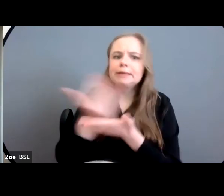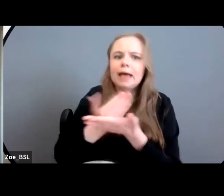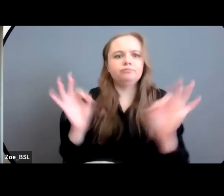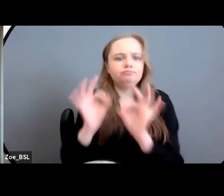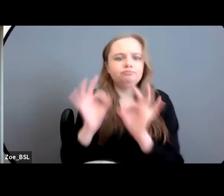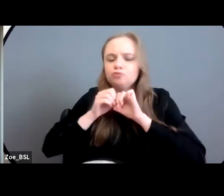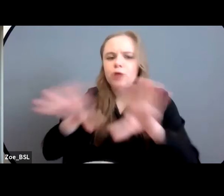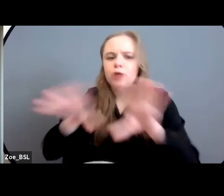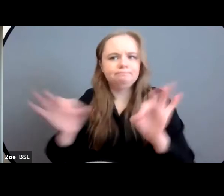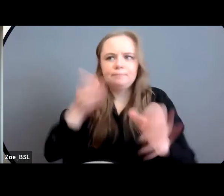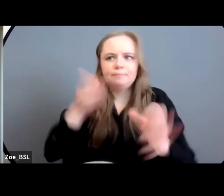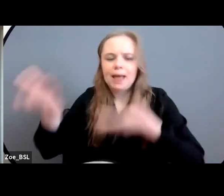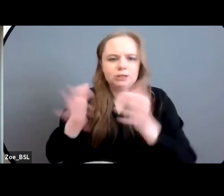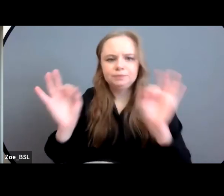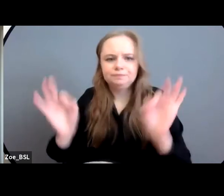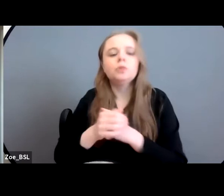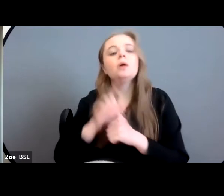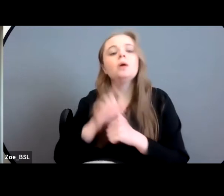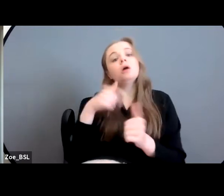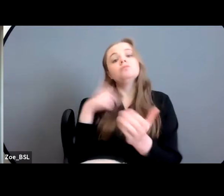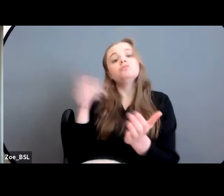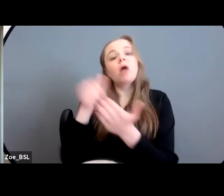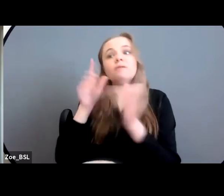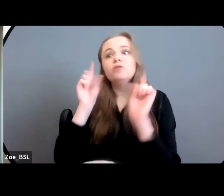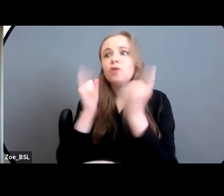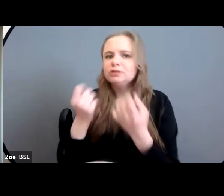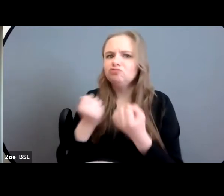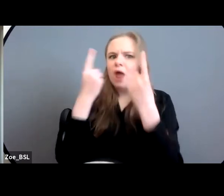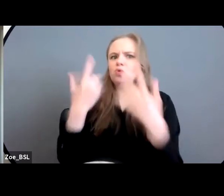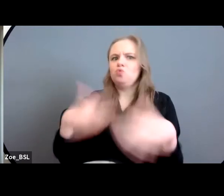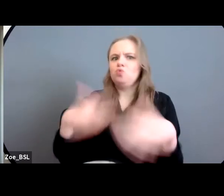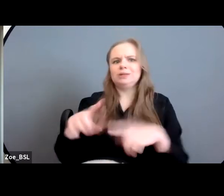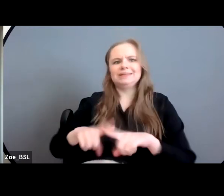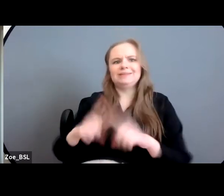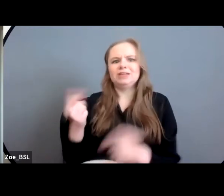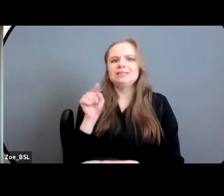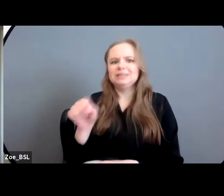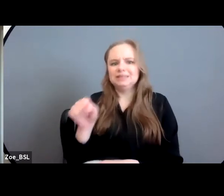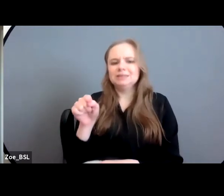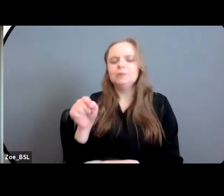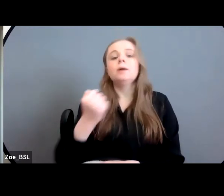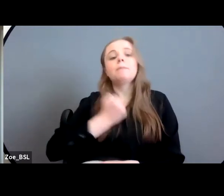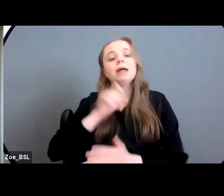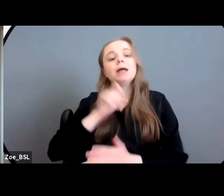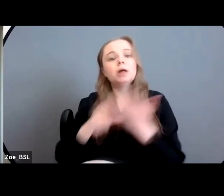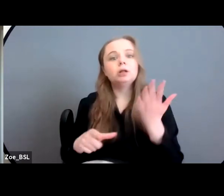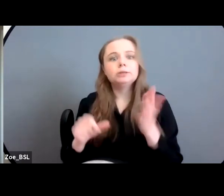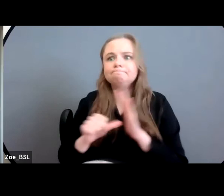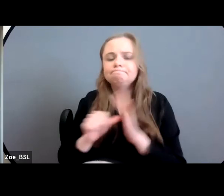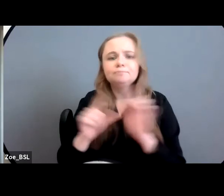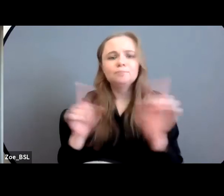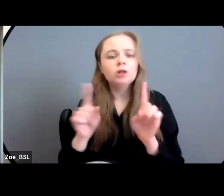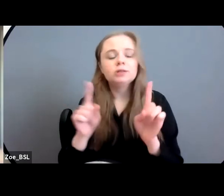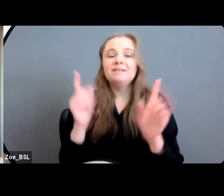But when I got there, my experience was slightly different. The problem with my disability, I think, is that it's quite invisible and